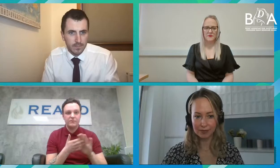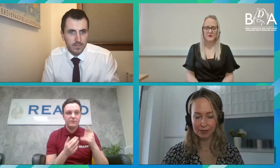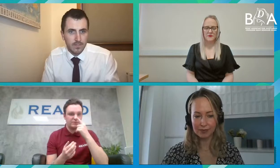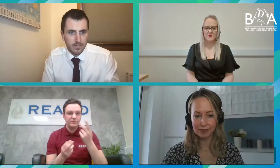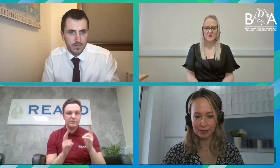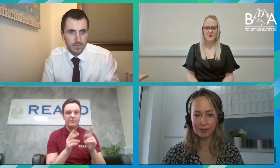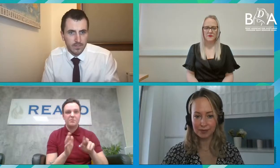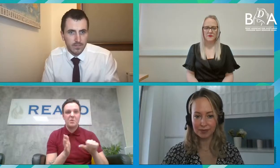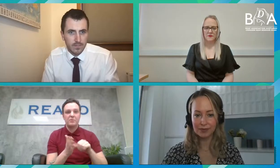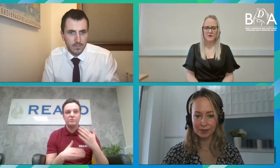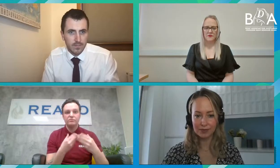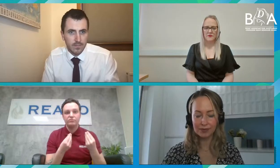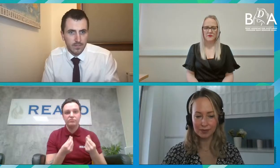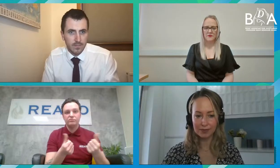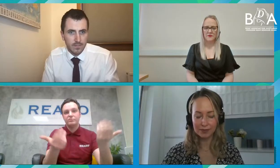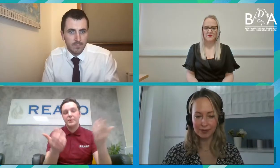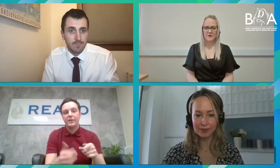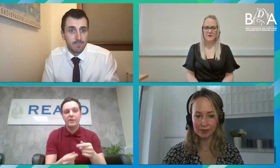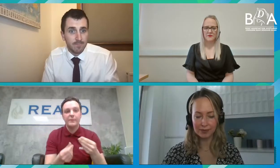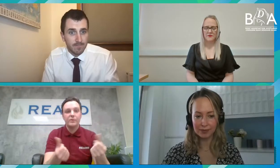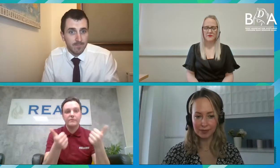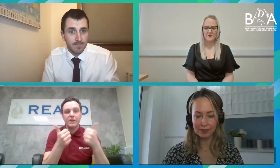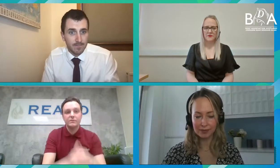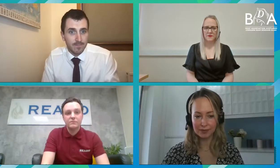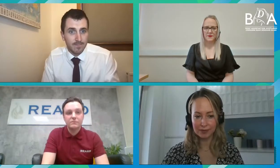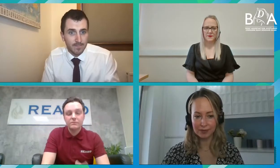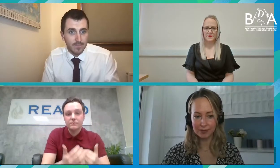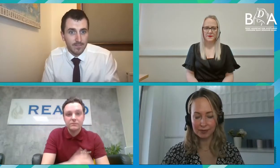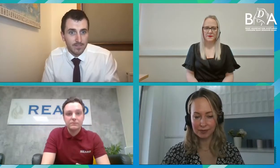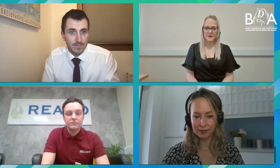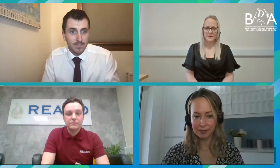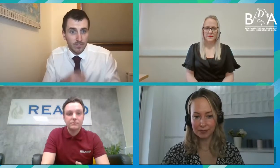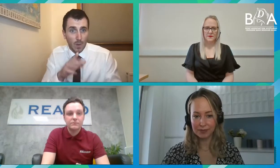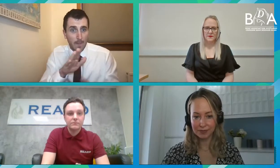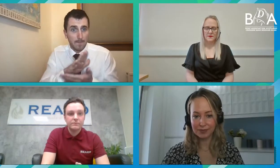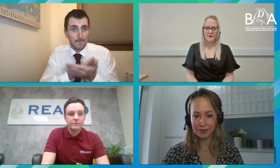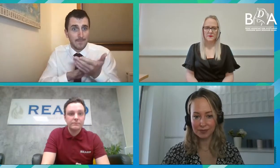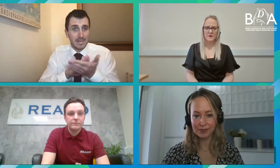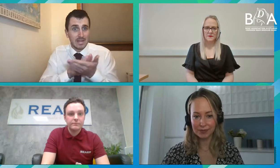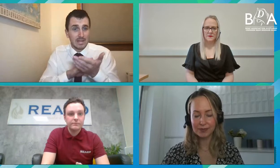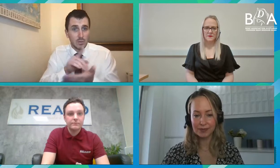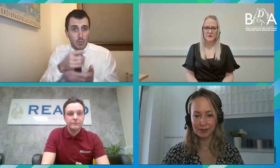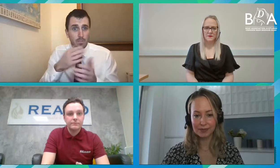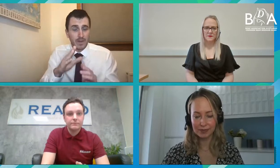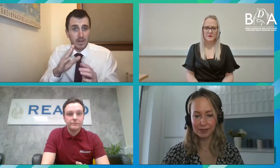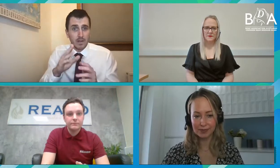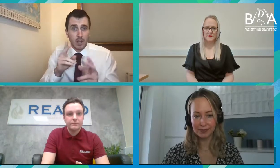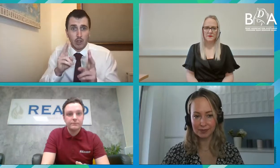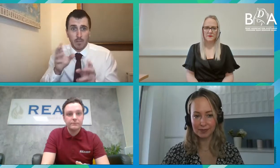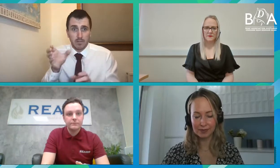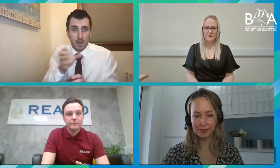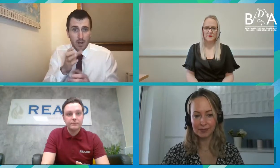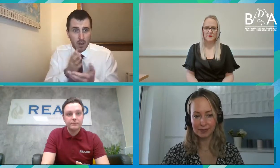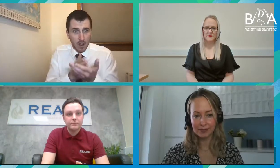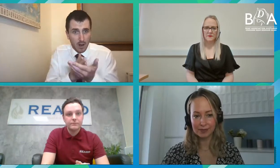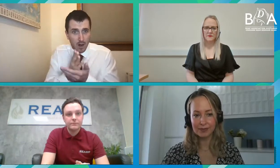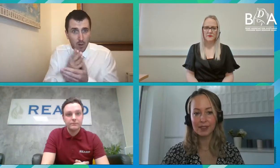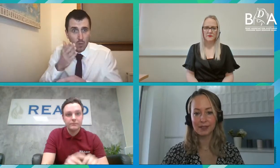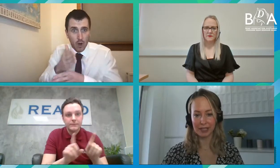to the interpreters from the college. So that was usually kind of pretty seamless, that whole process of securing and communication